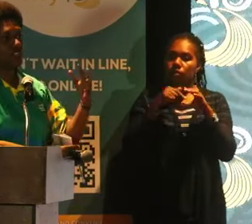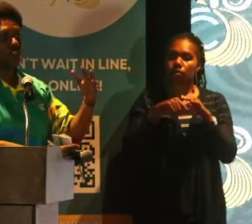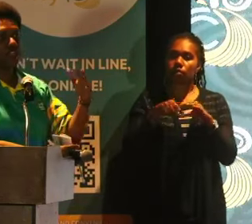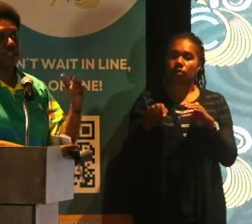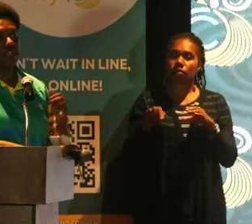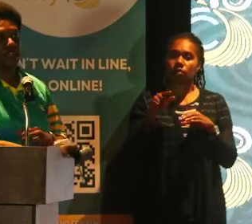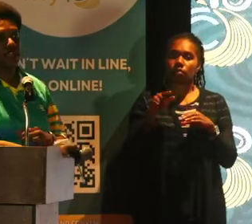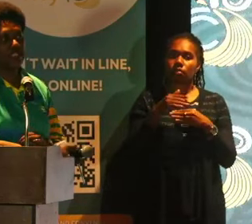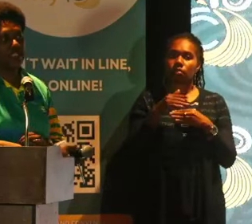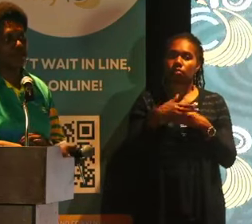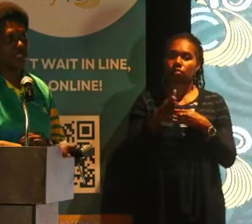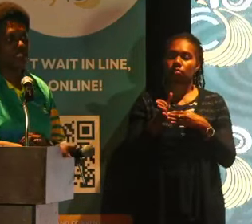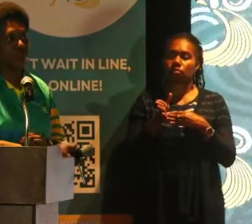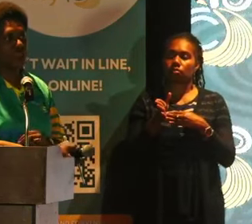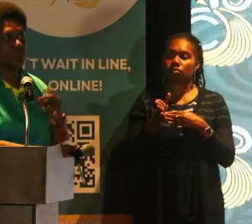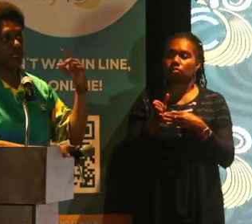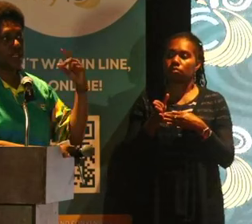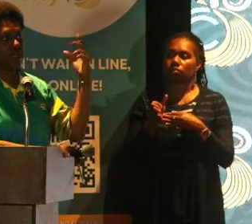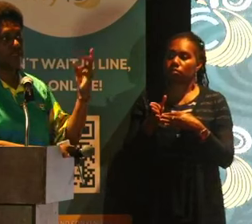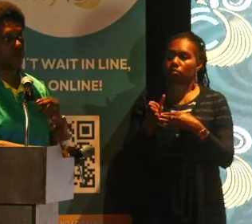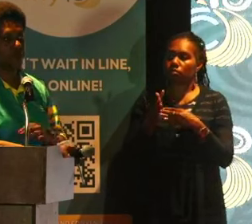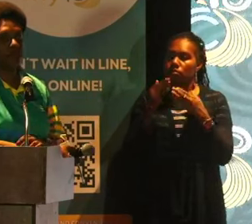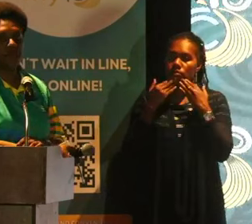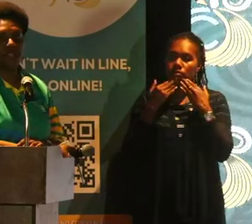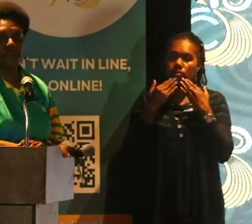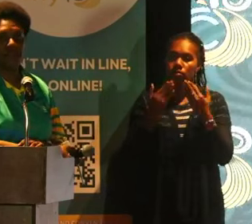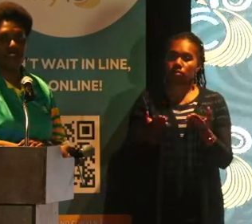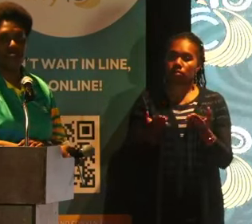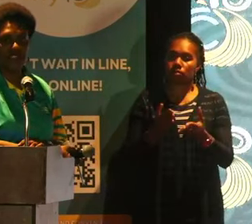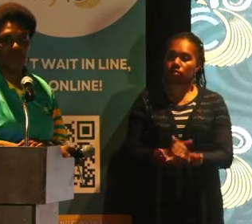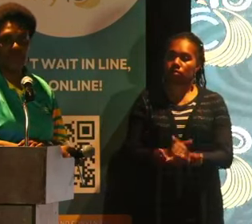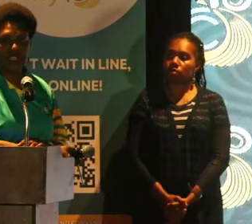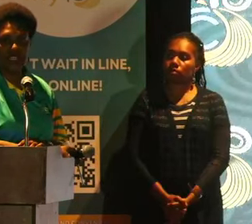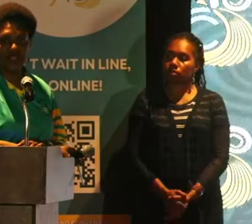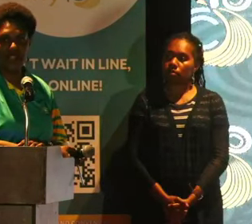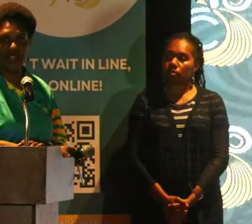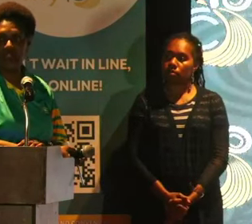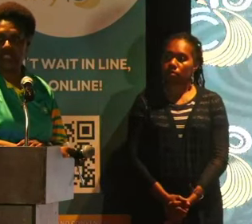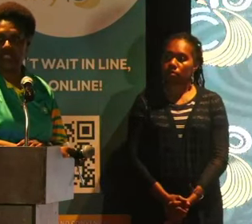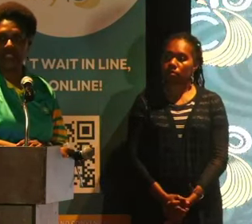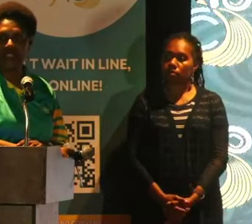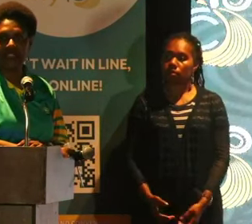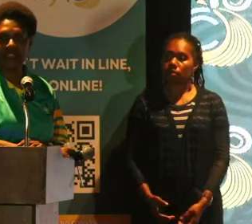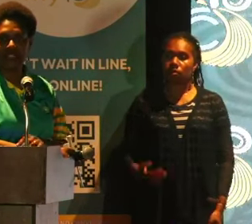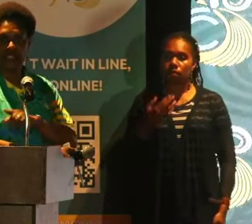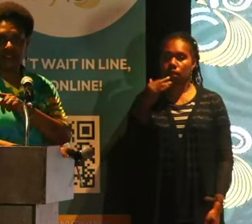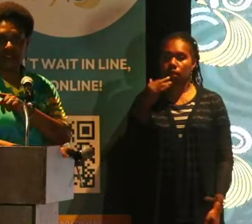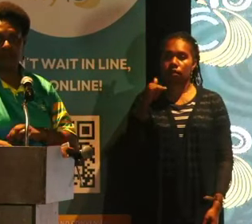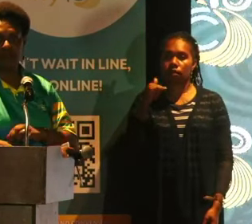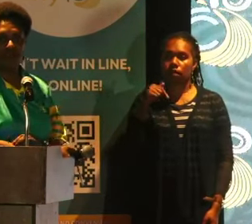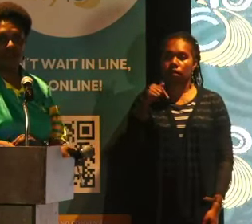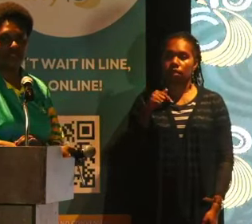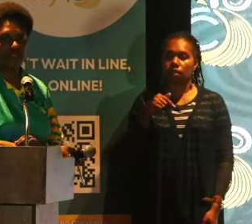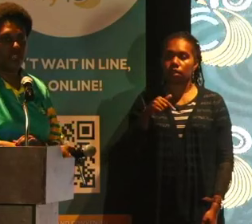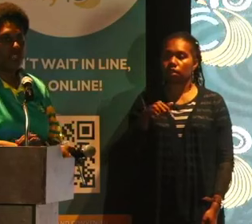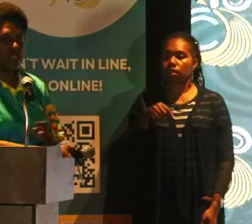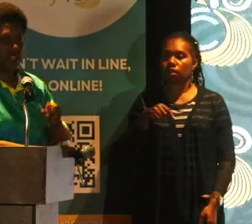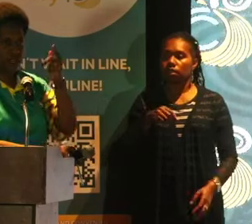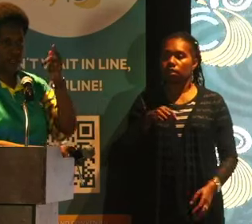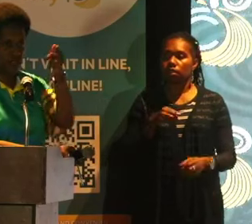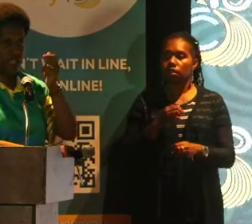Thank you, Lola, and I'm all participants. Believe me, we come from the provinces to be here as well, not only NCD, I think from Manus.